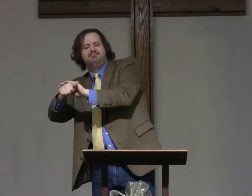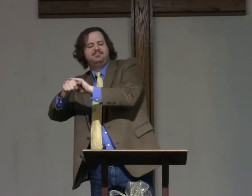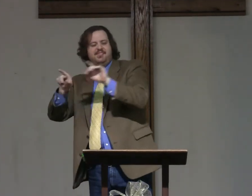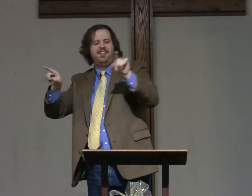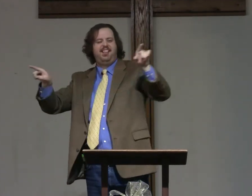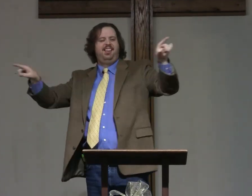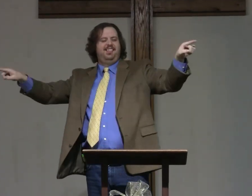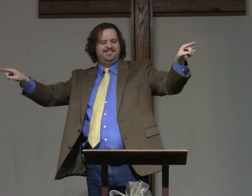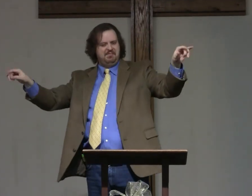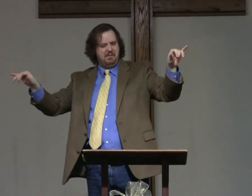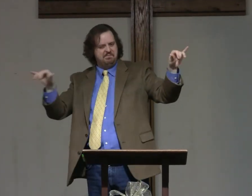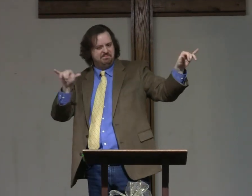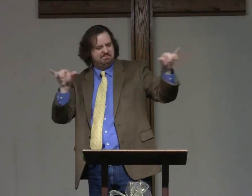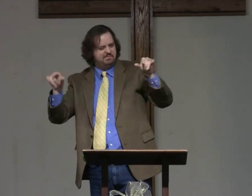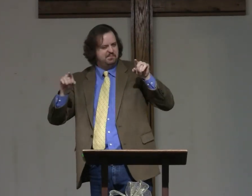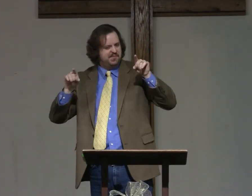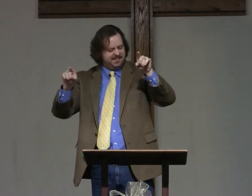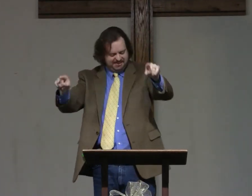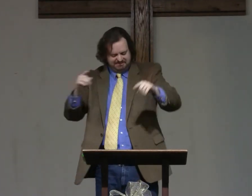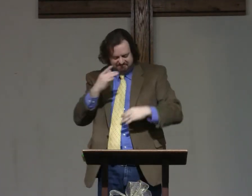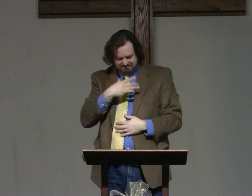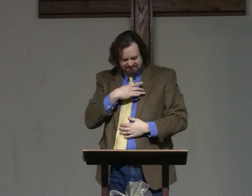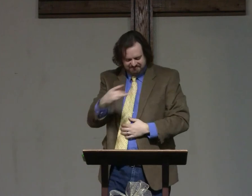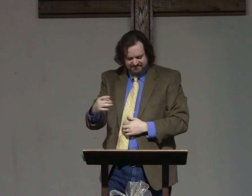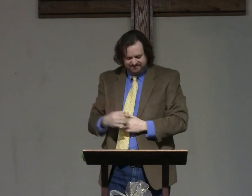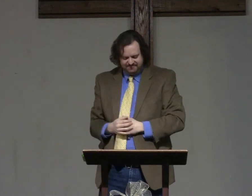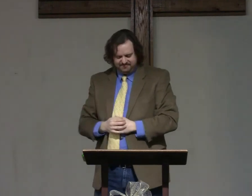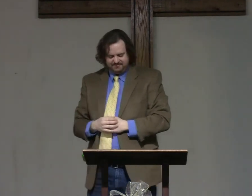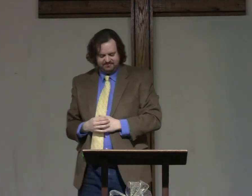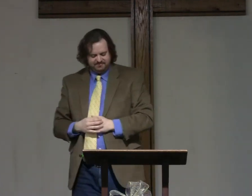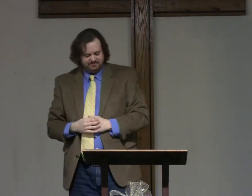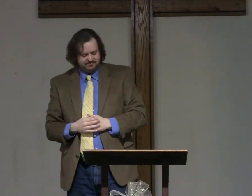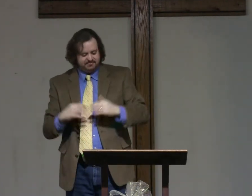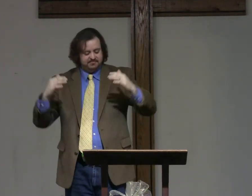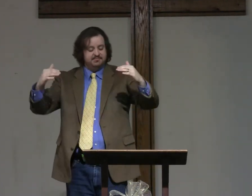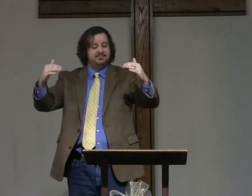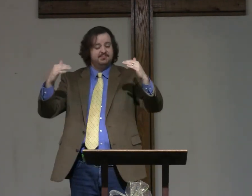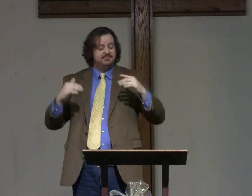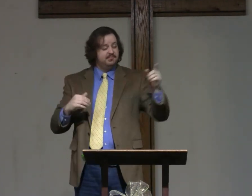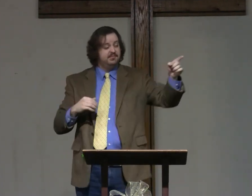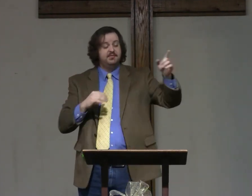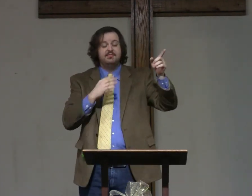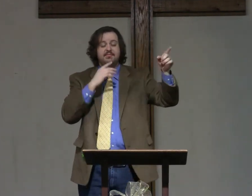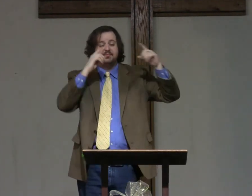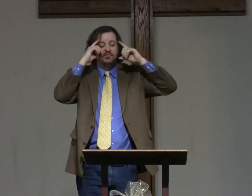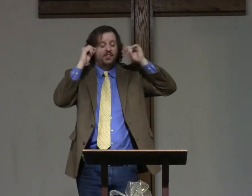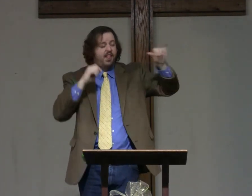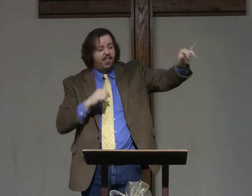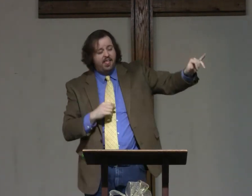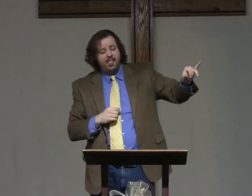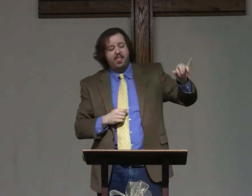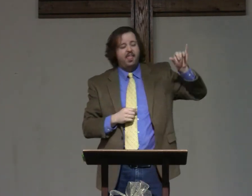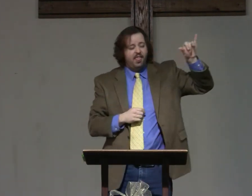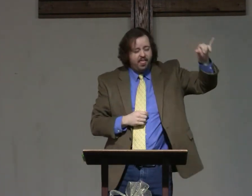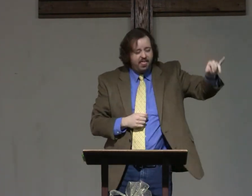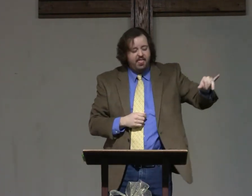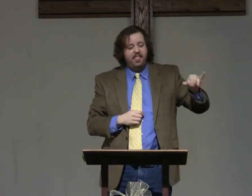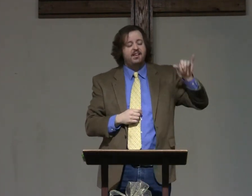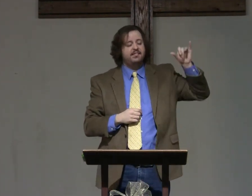And Jesus went and hid out from Herod in Egypt. So Moses